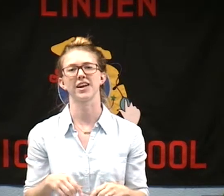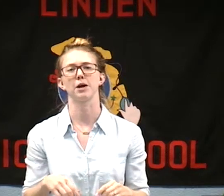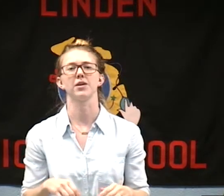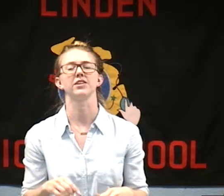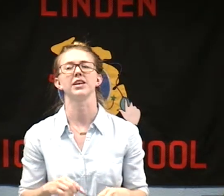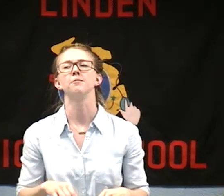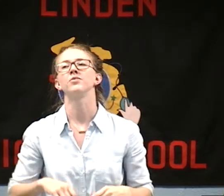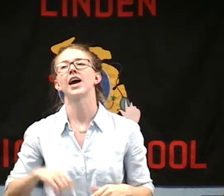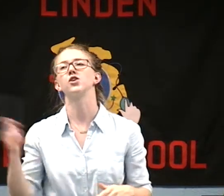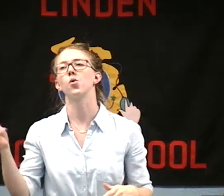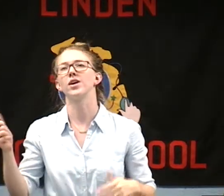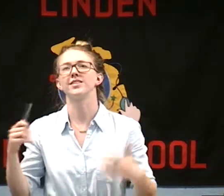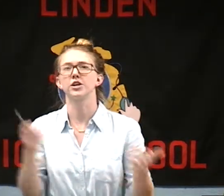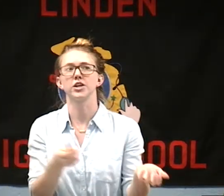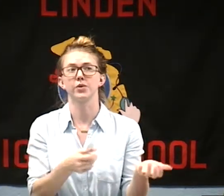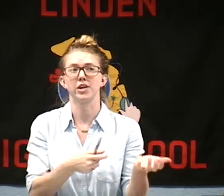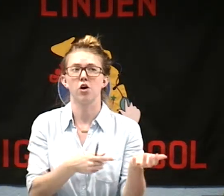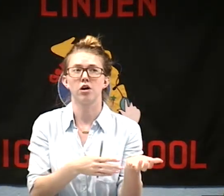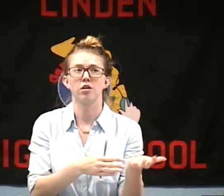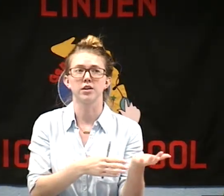up evenly. I don't want Siri doing all the